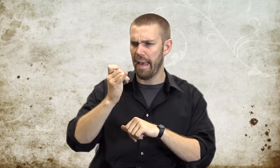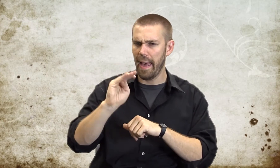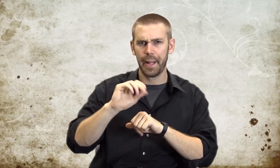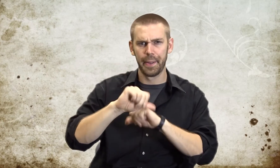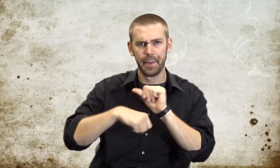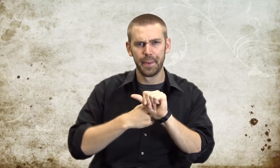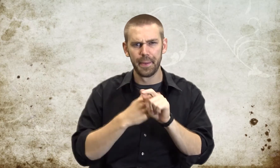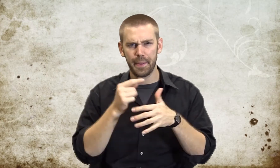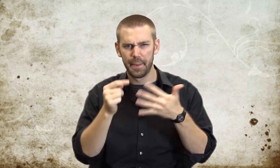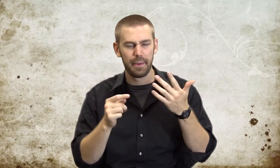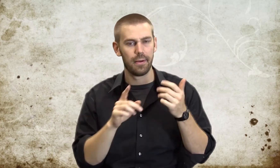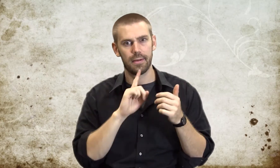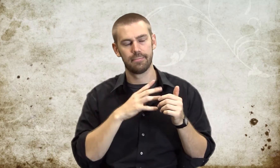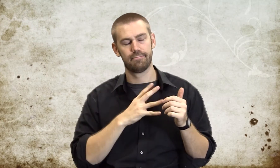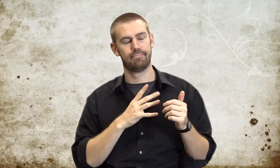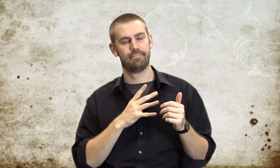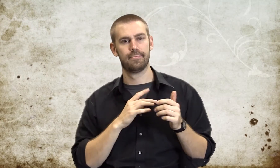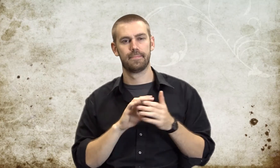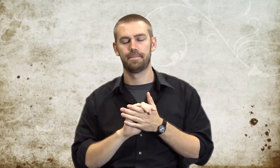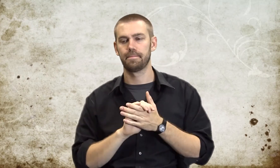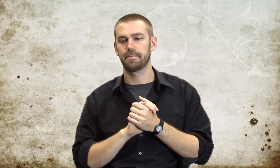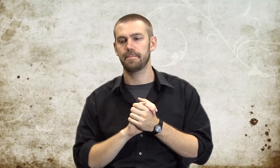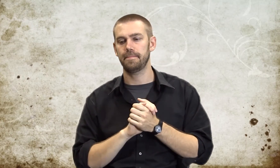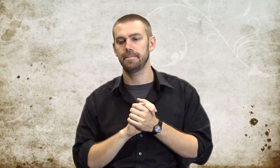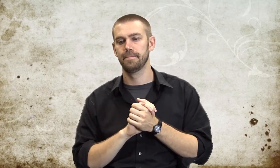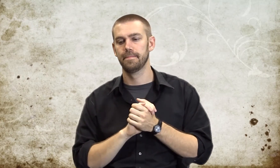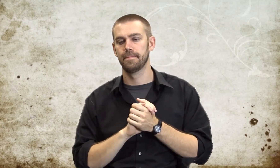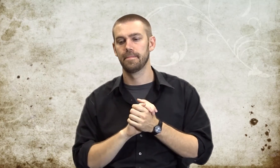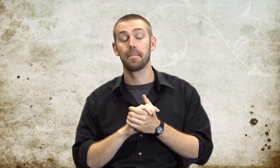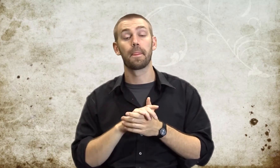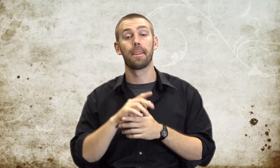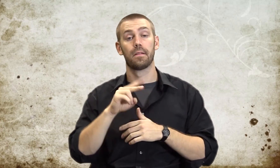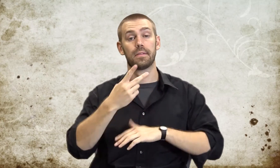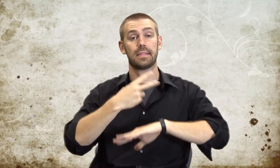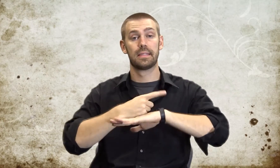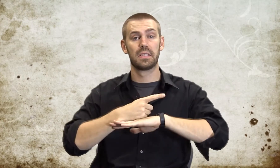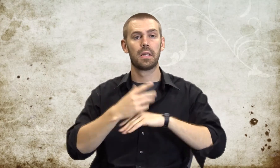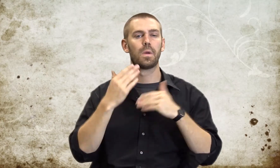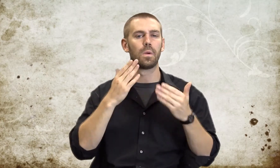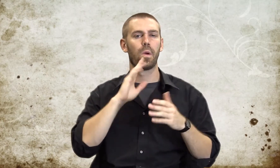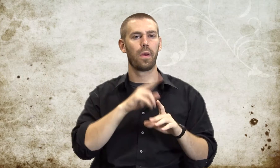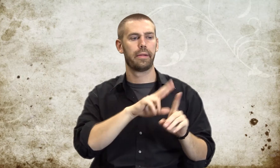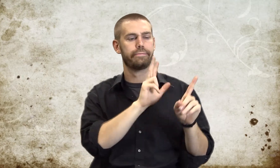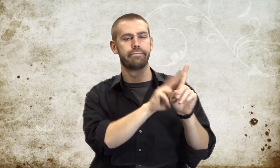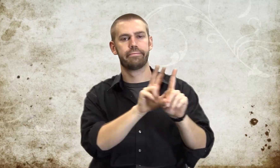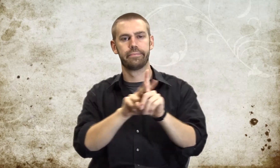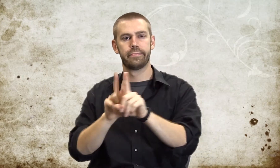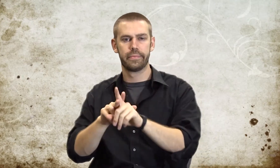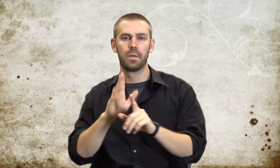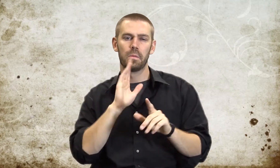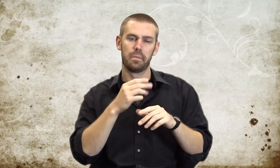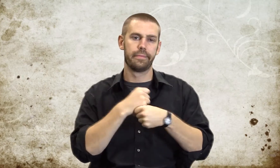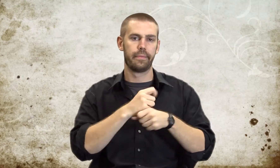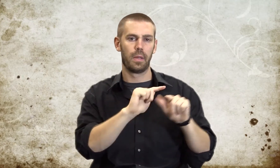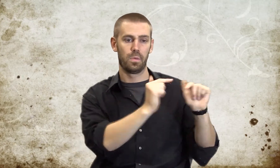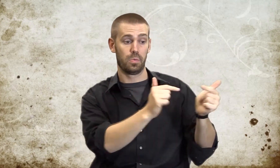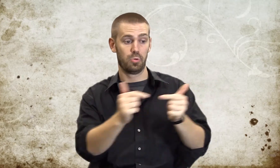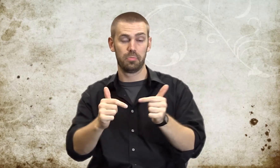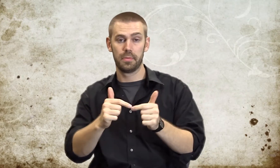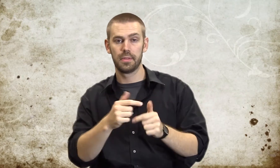size and scale of atoms and all sorts of objects. It's really cool. On the second day, you'll also be